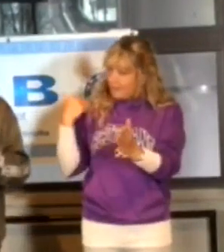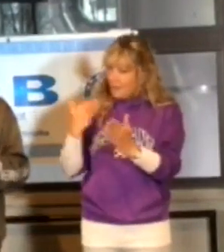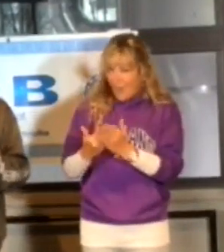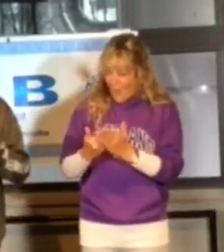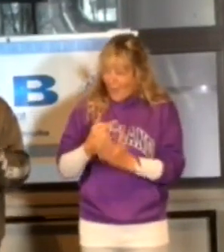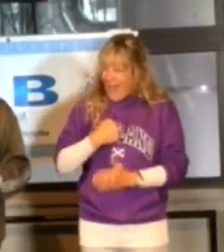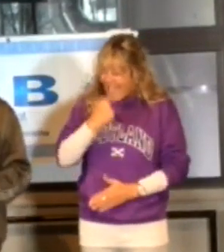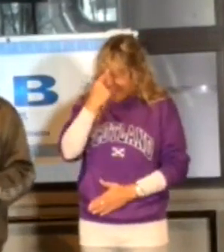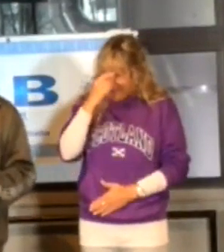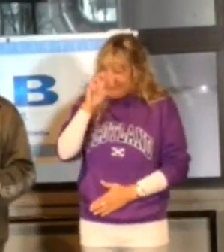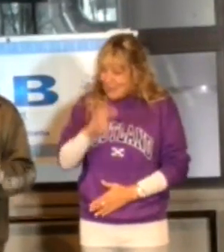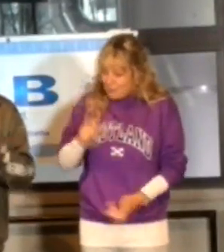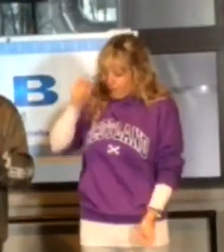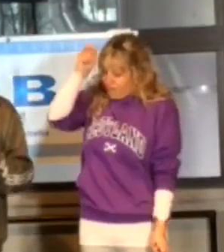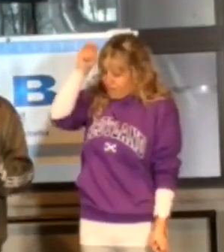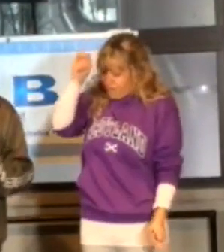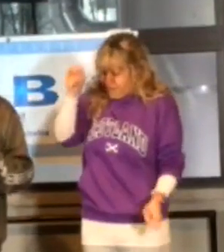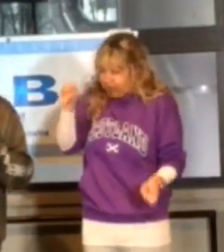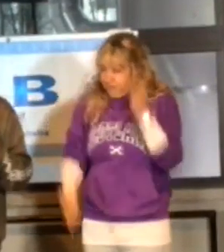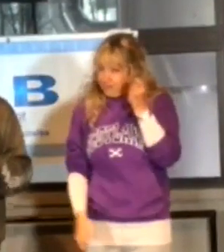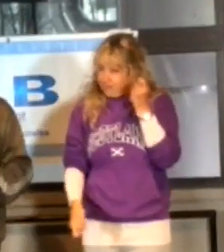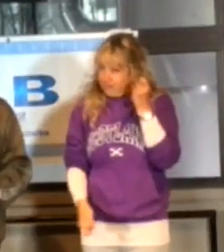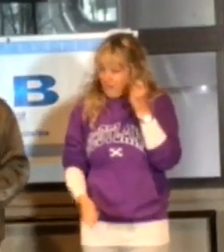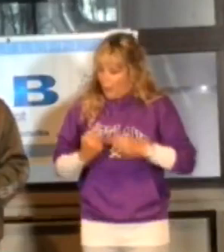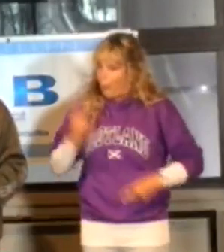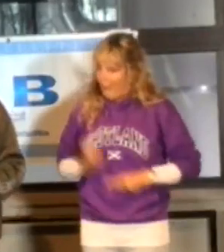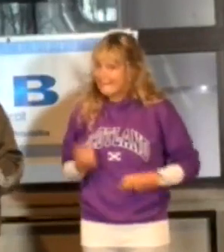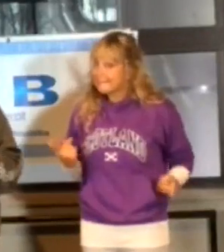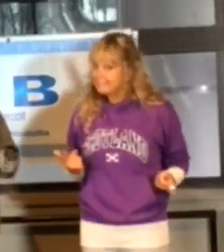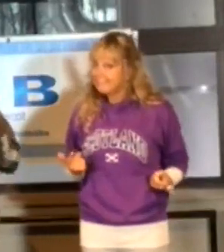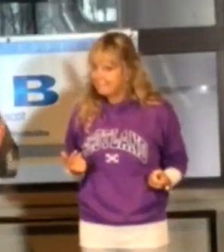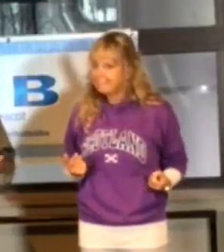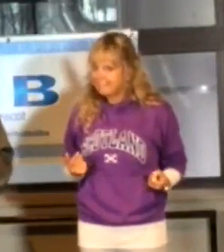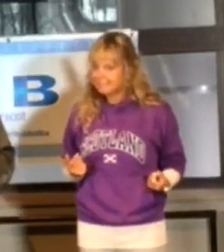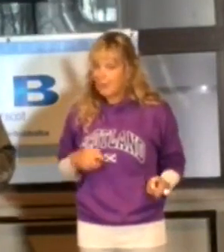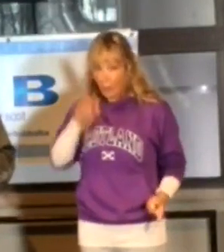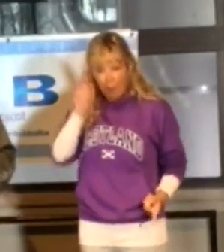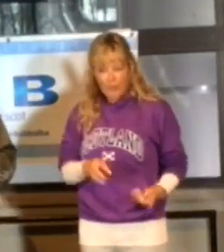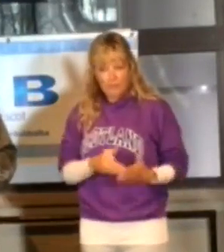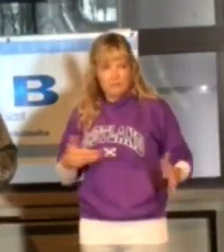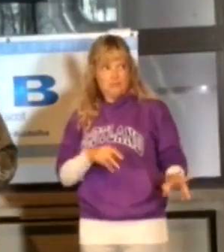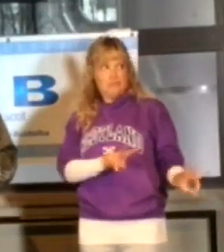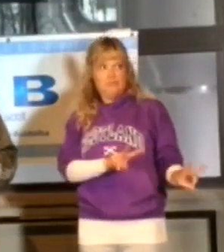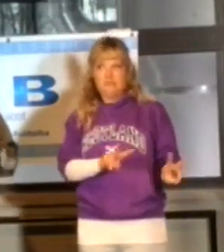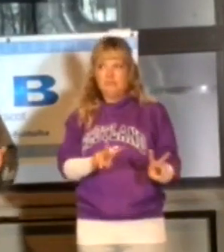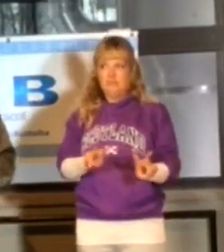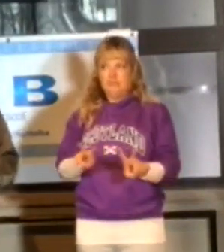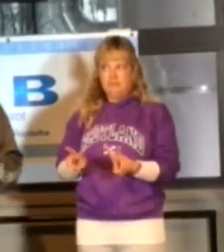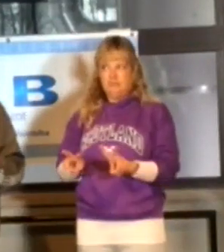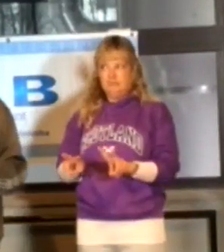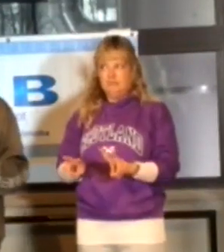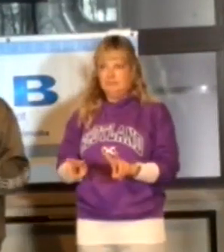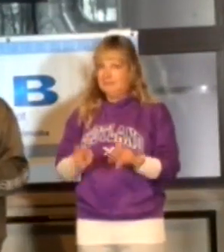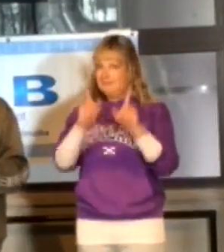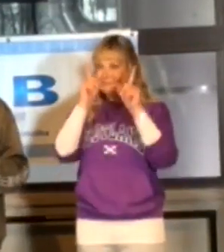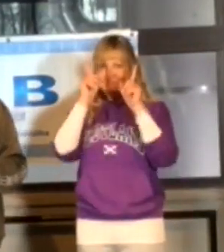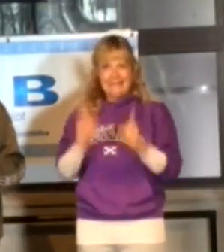changed dramatically and very quickly. Wales is seeing that we can't be doing any